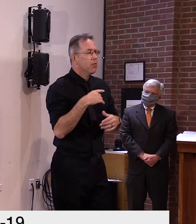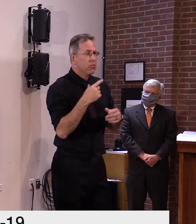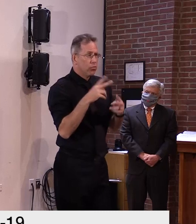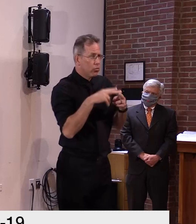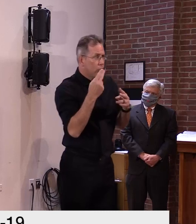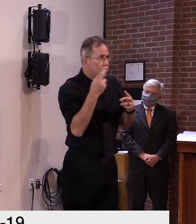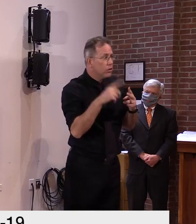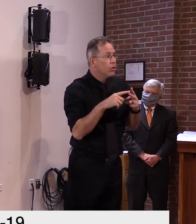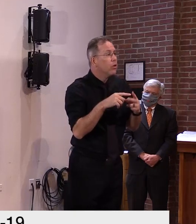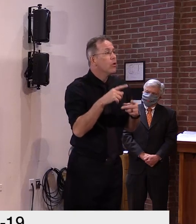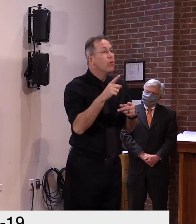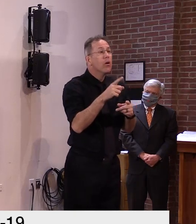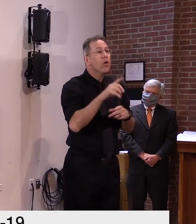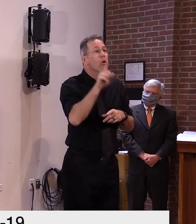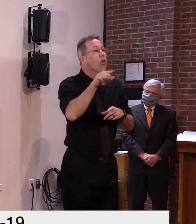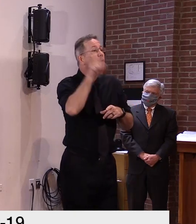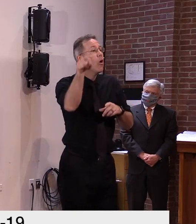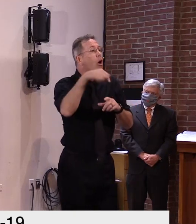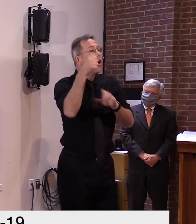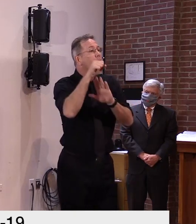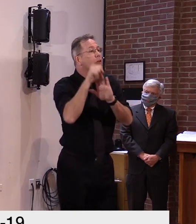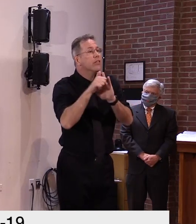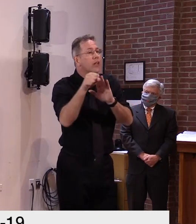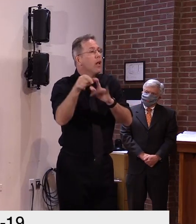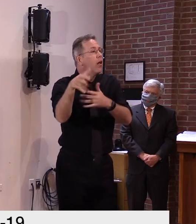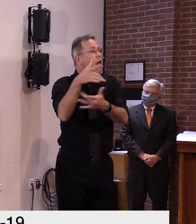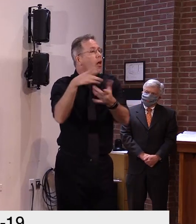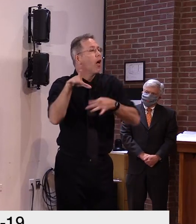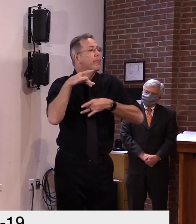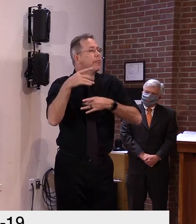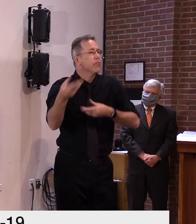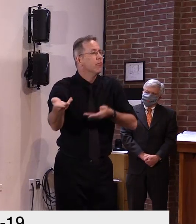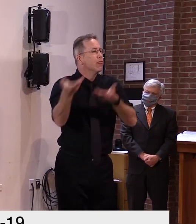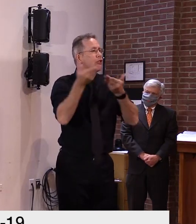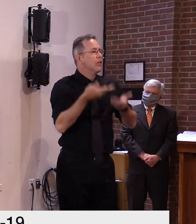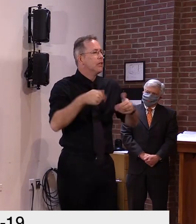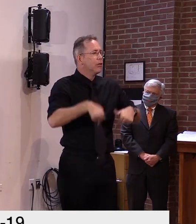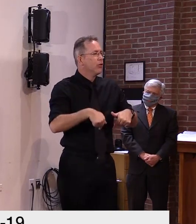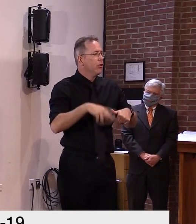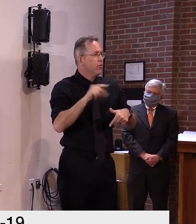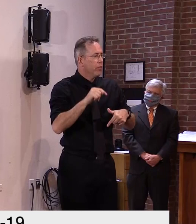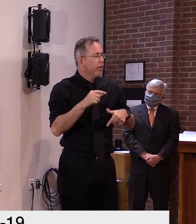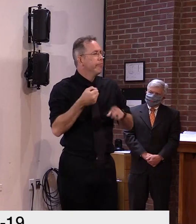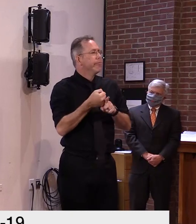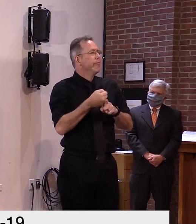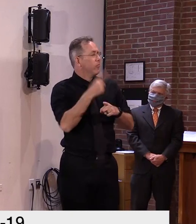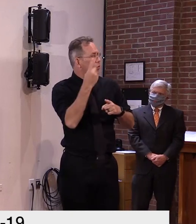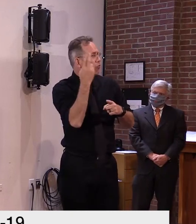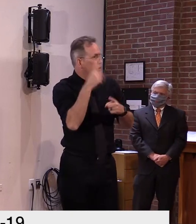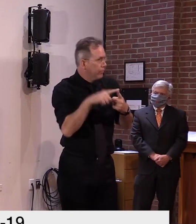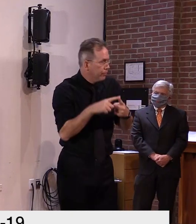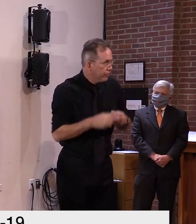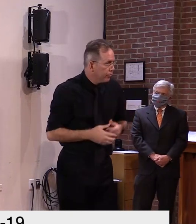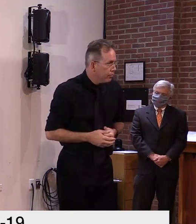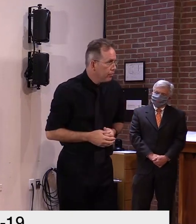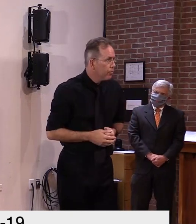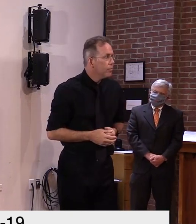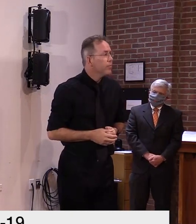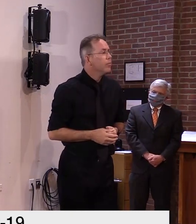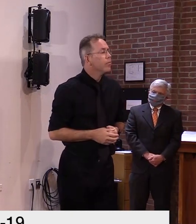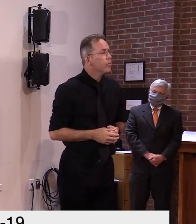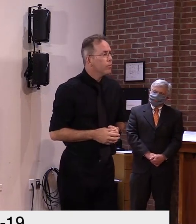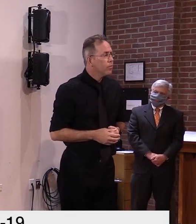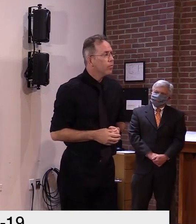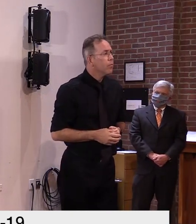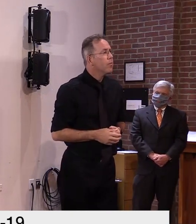state are a significant source of that as well, because as Wilson just showed in